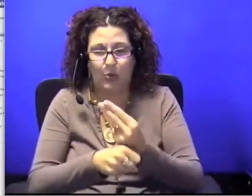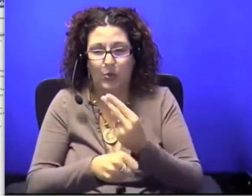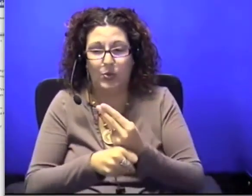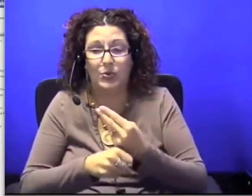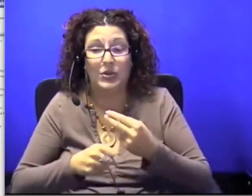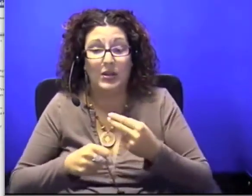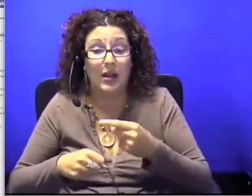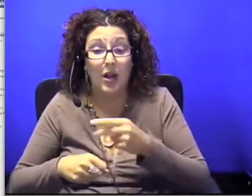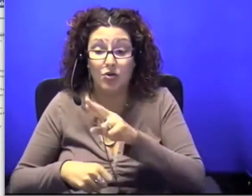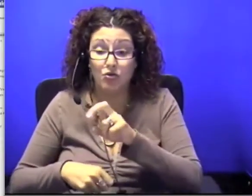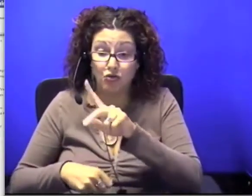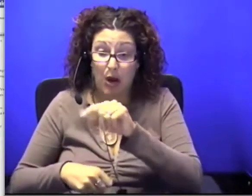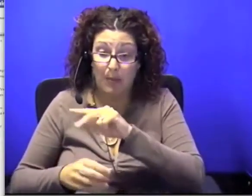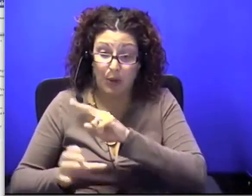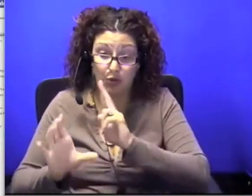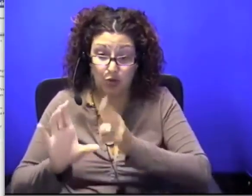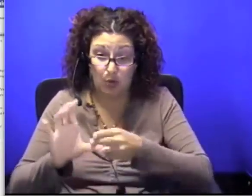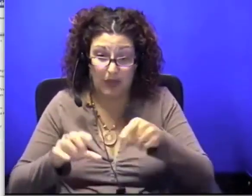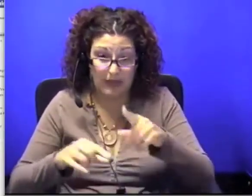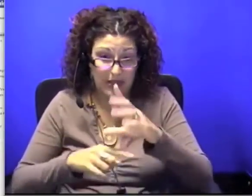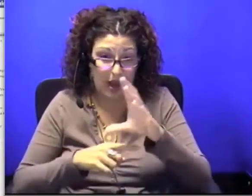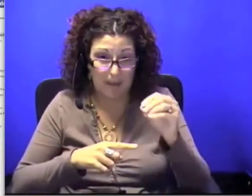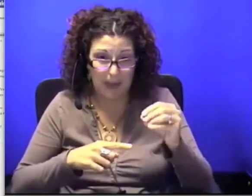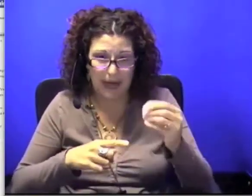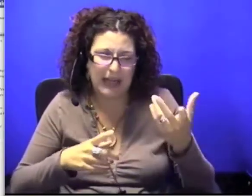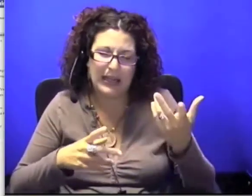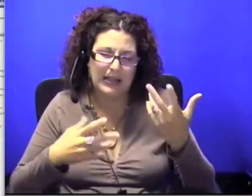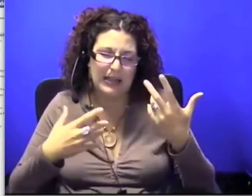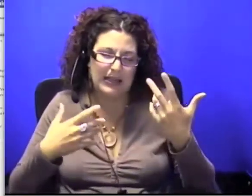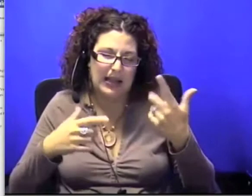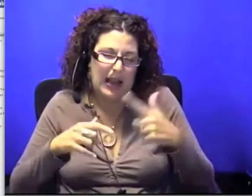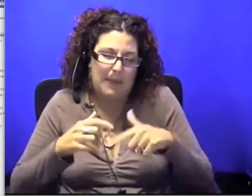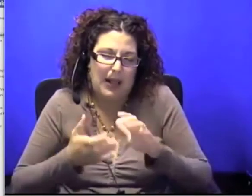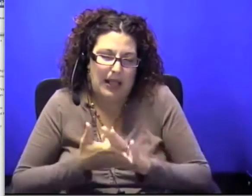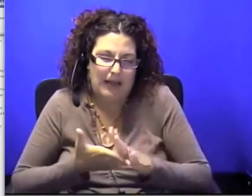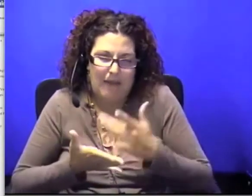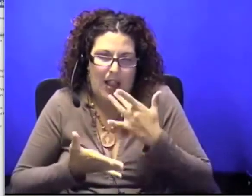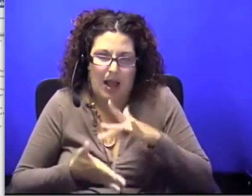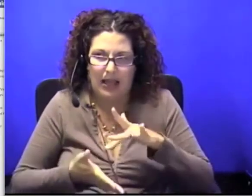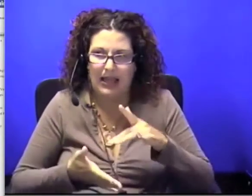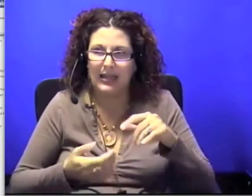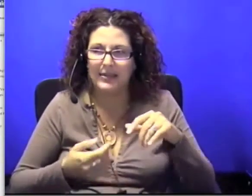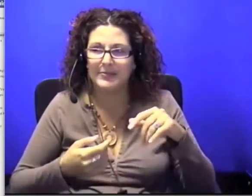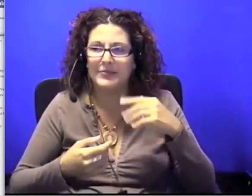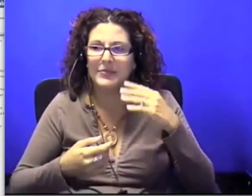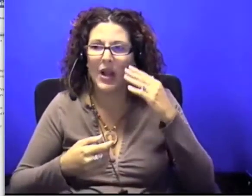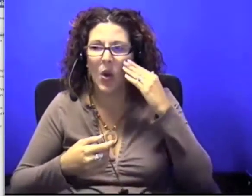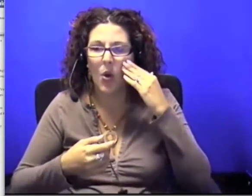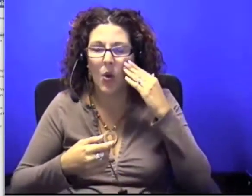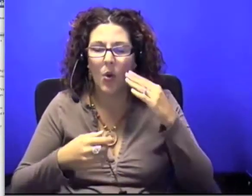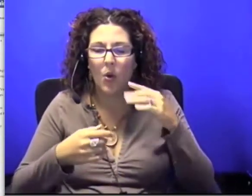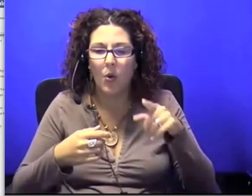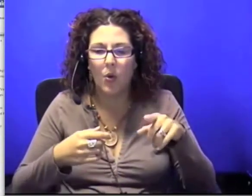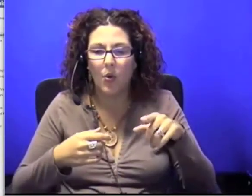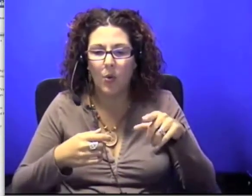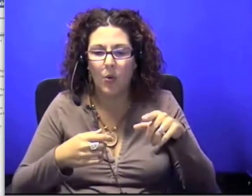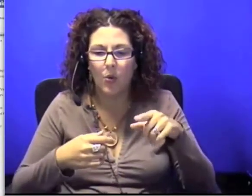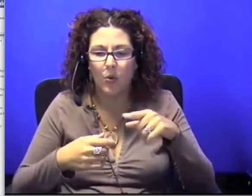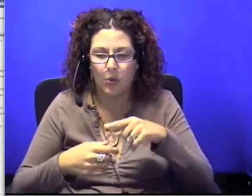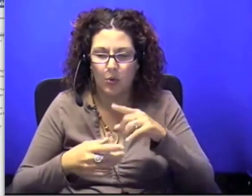with us, to me is just such a blessing. And so I know that you mentioned in your conversations to everyone that you wanted